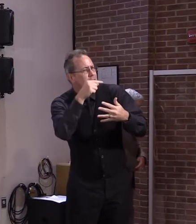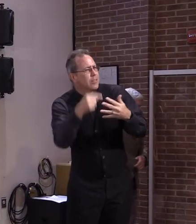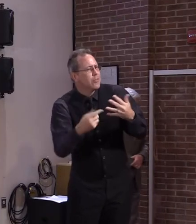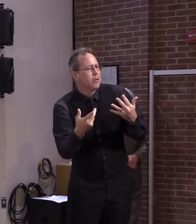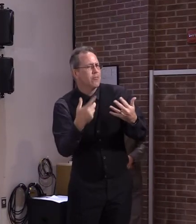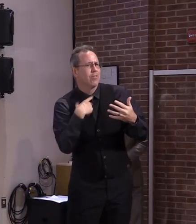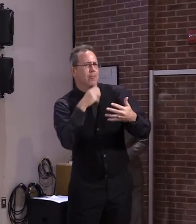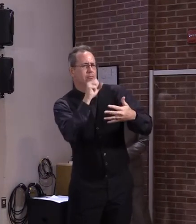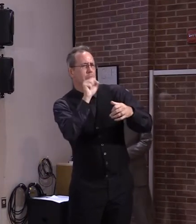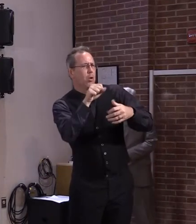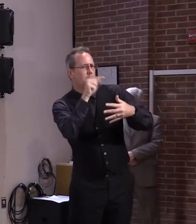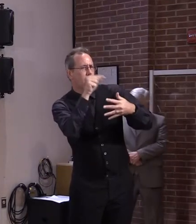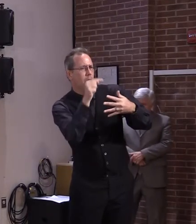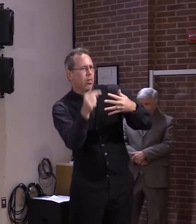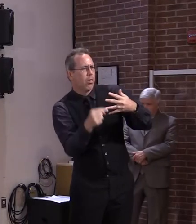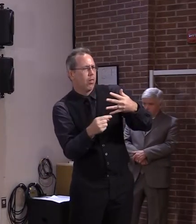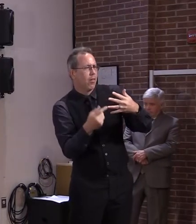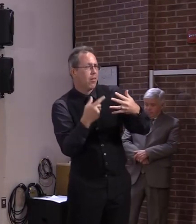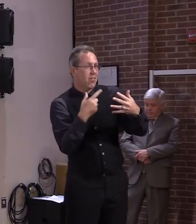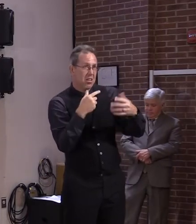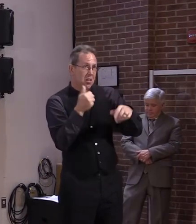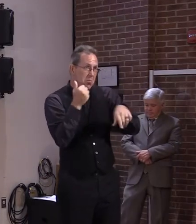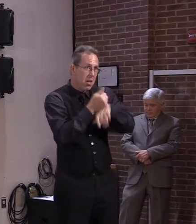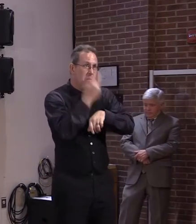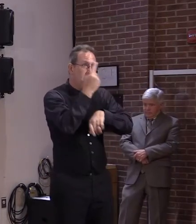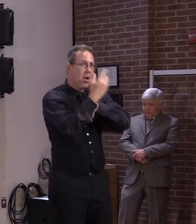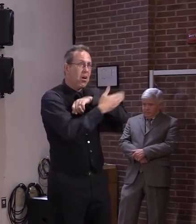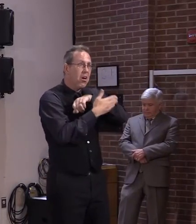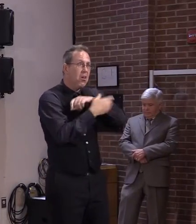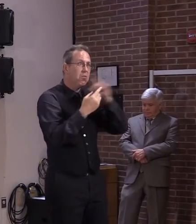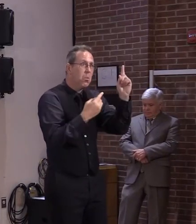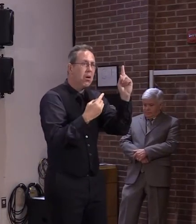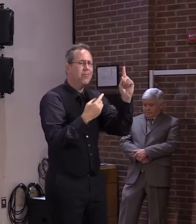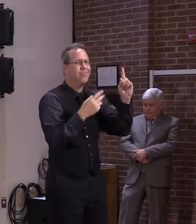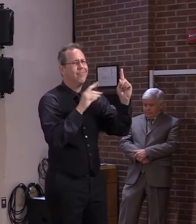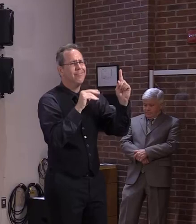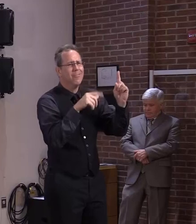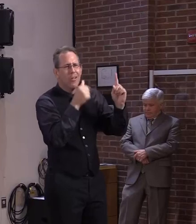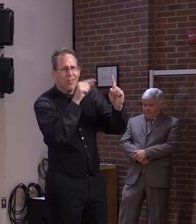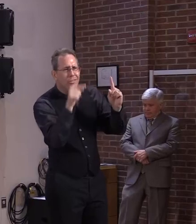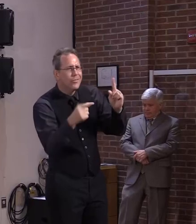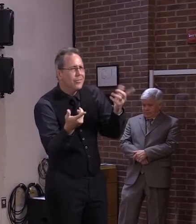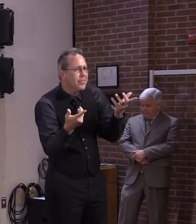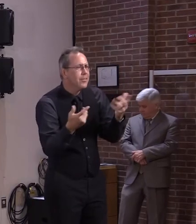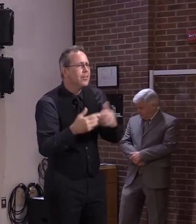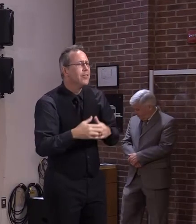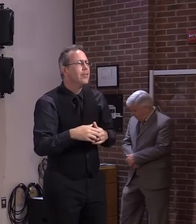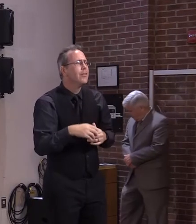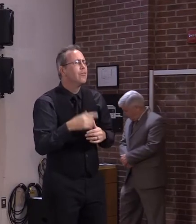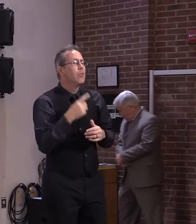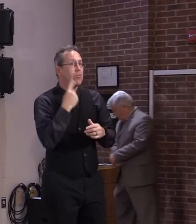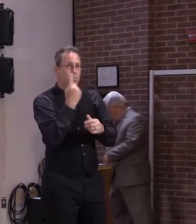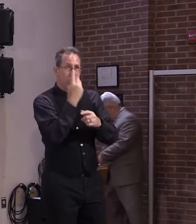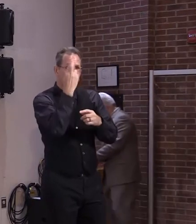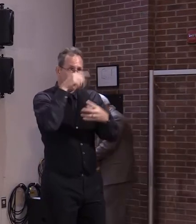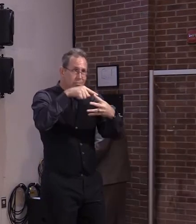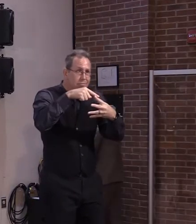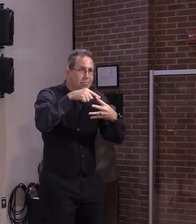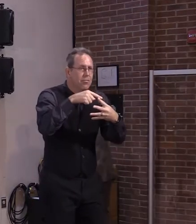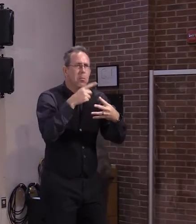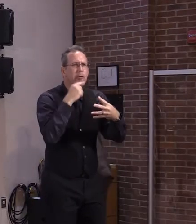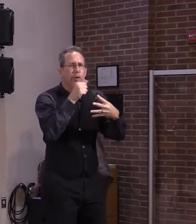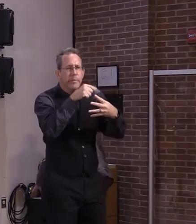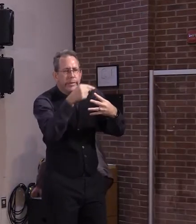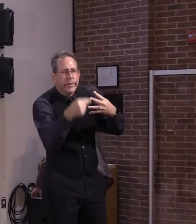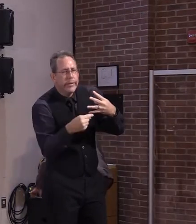pin your finger on one thing or another. But the vaccination rate certainly isn't helping, I'll put it that